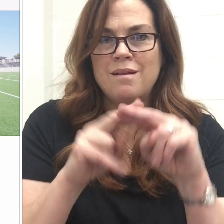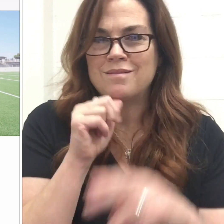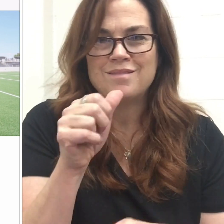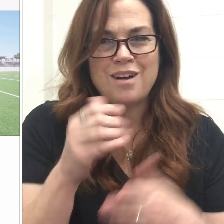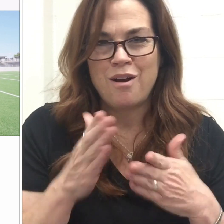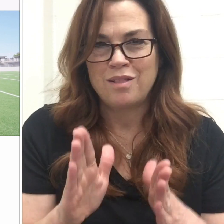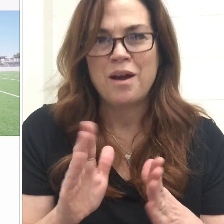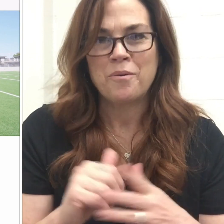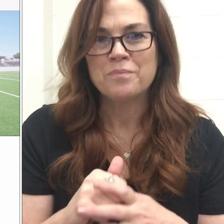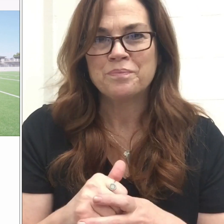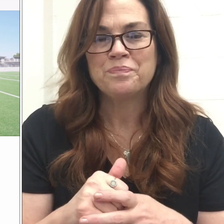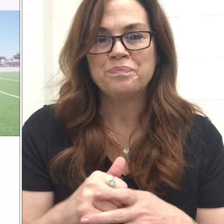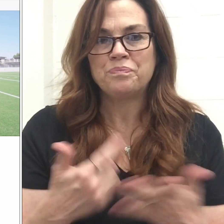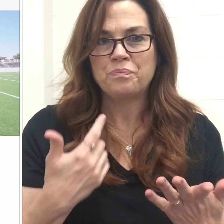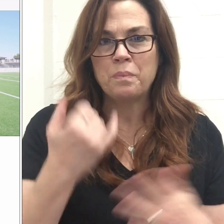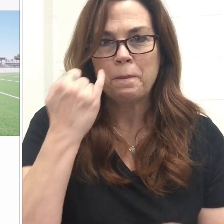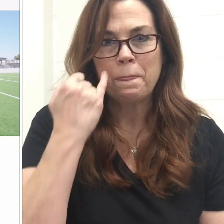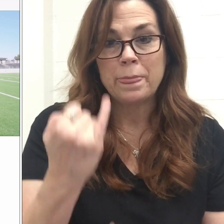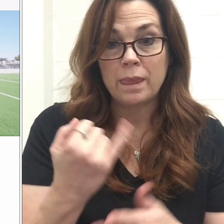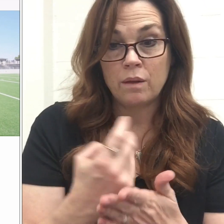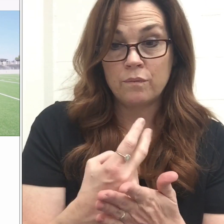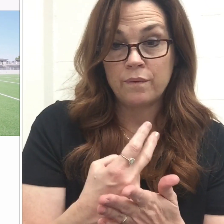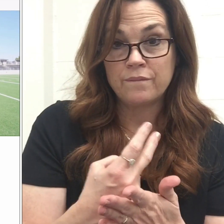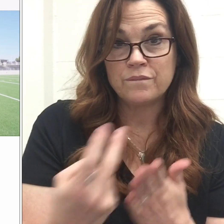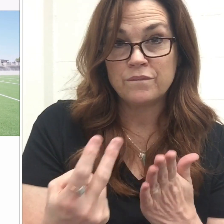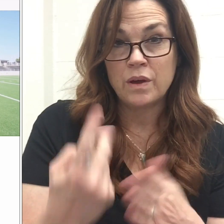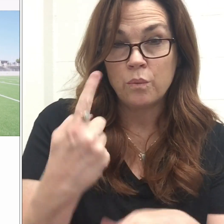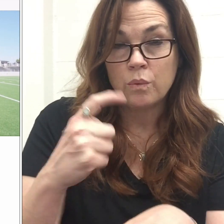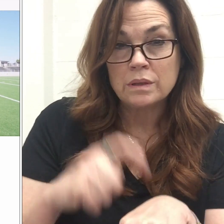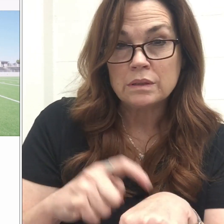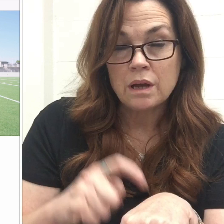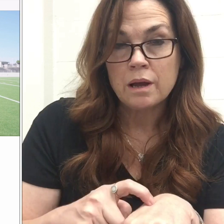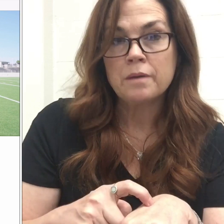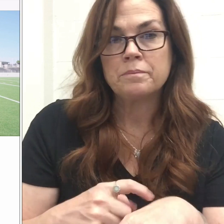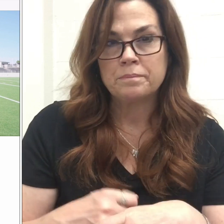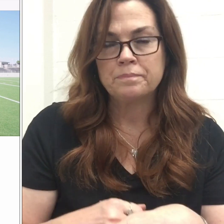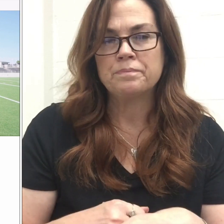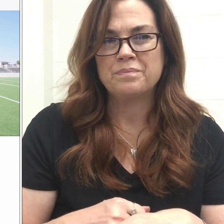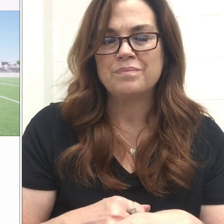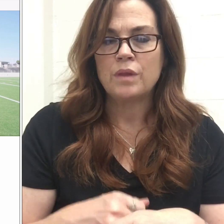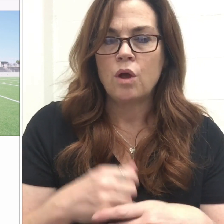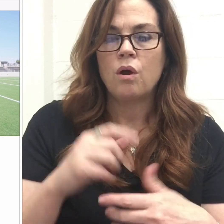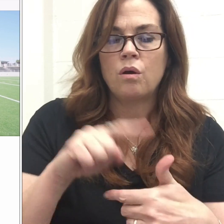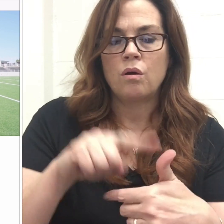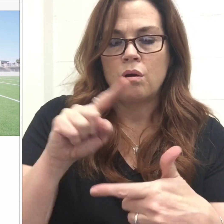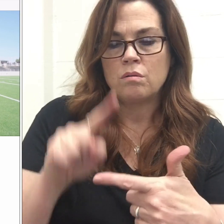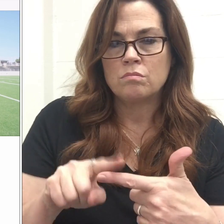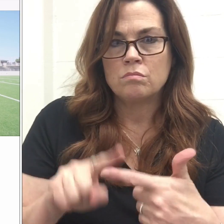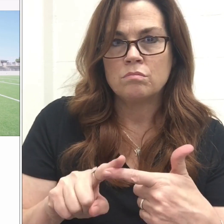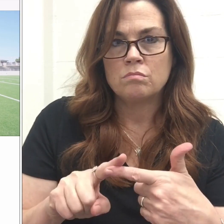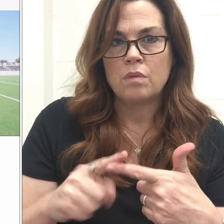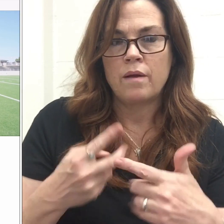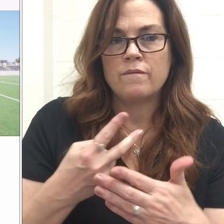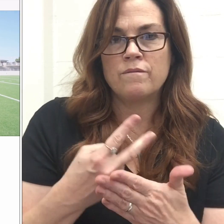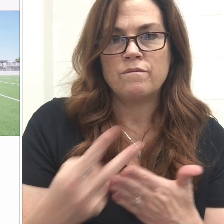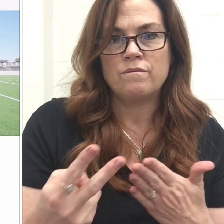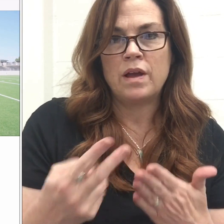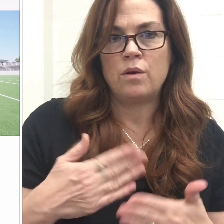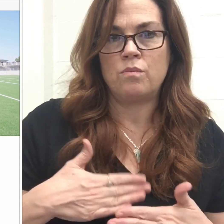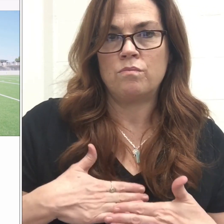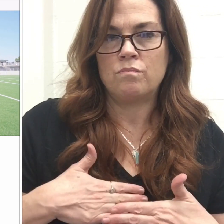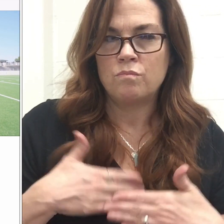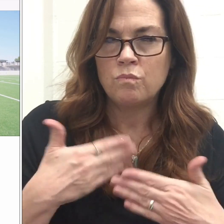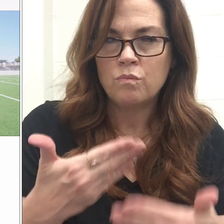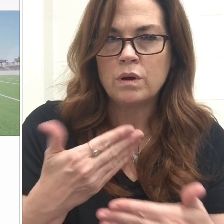multiply. We want to fail better, we fail once. We want to fail better, we fail willingly. Listen to this from